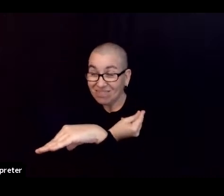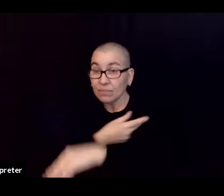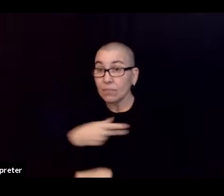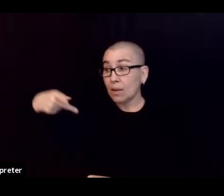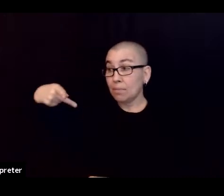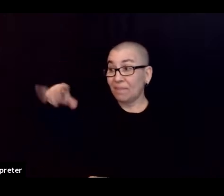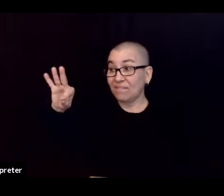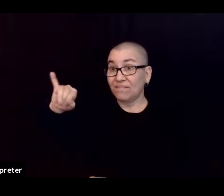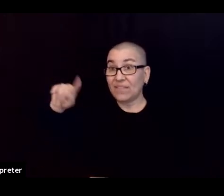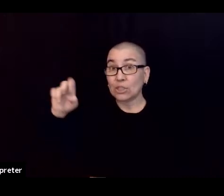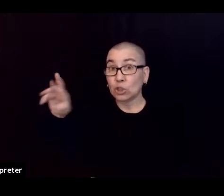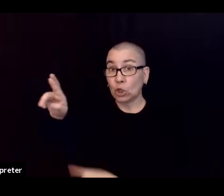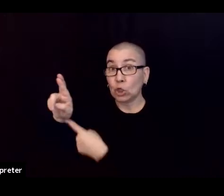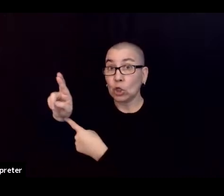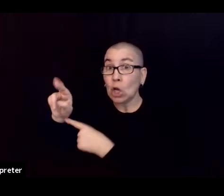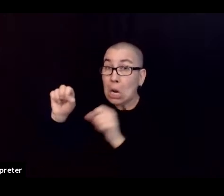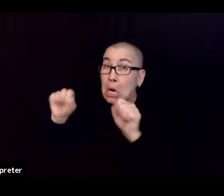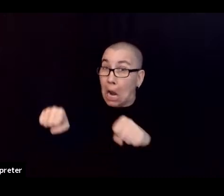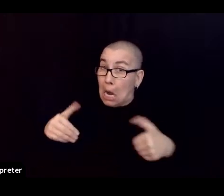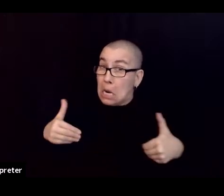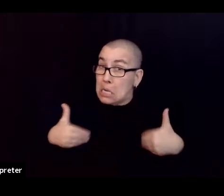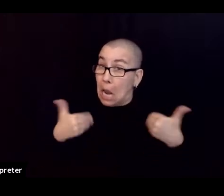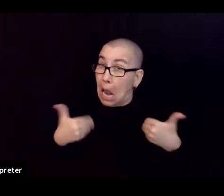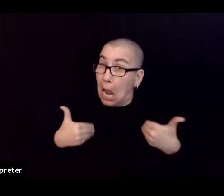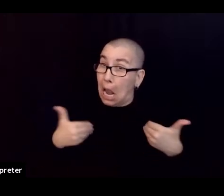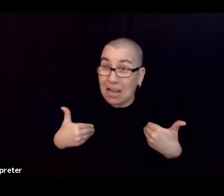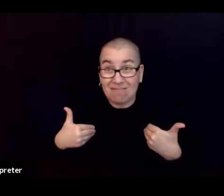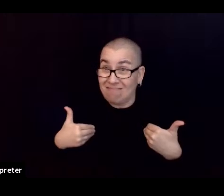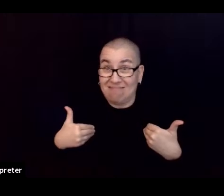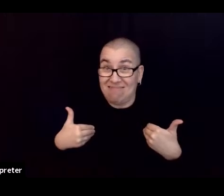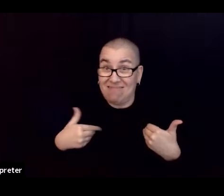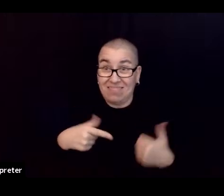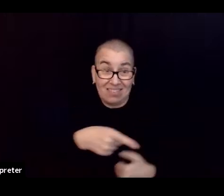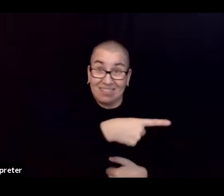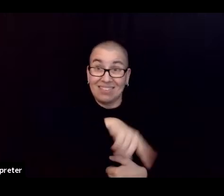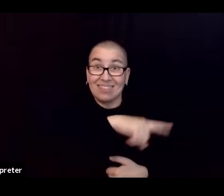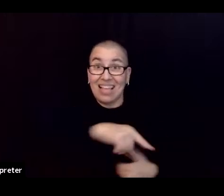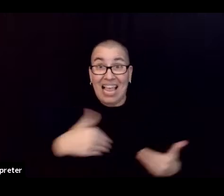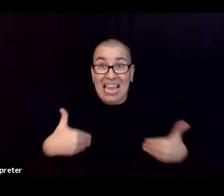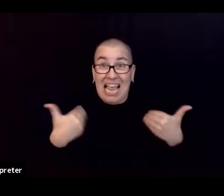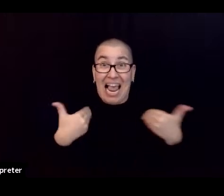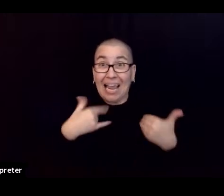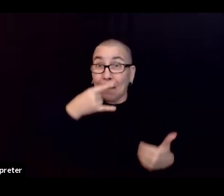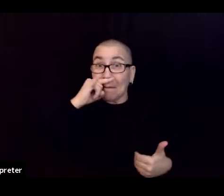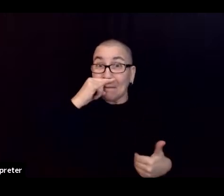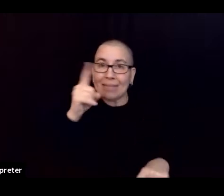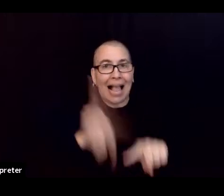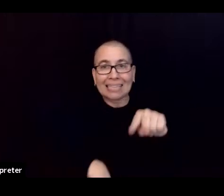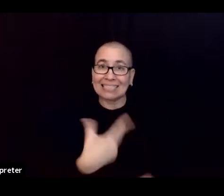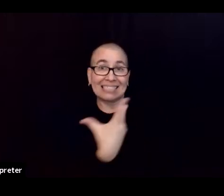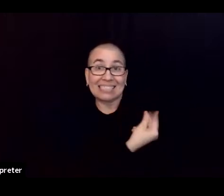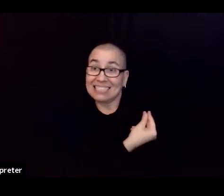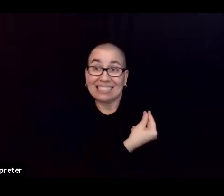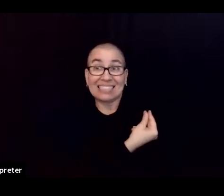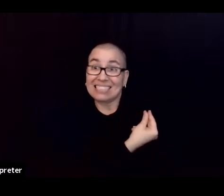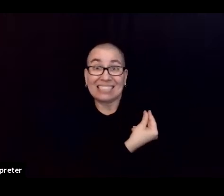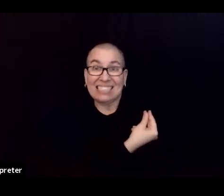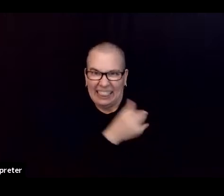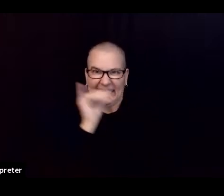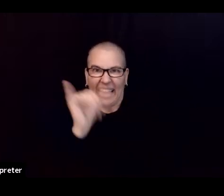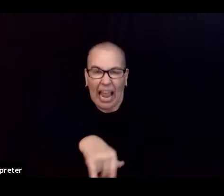get vaccinated in the short term. And our concern is that ongoing transmission in this population will